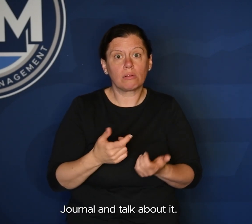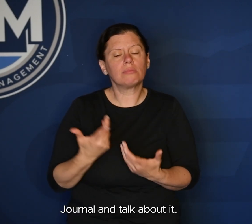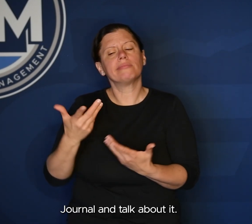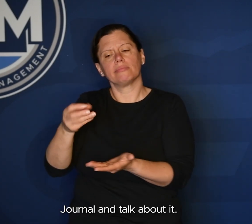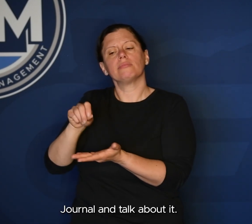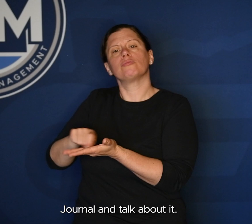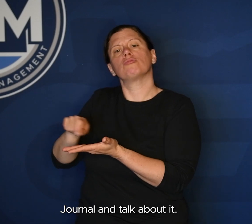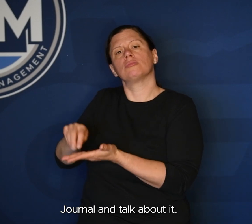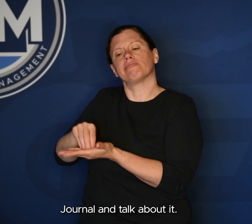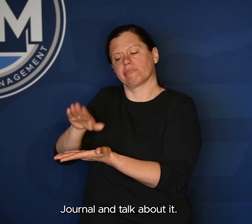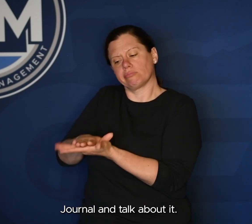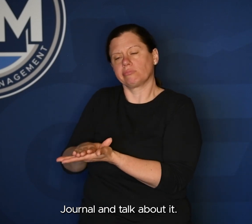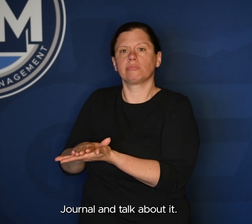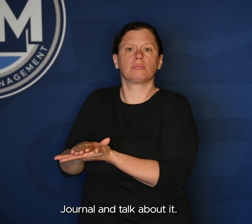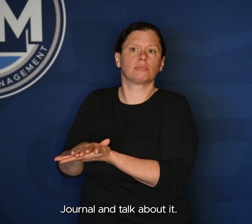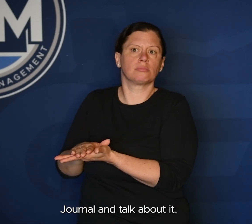Journal and talk about it.